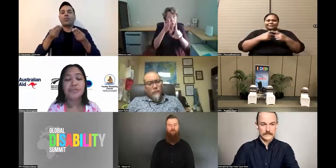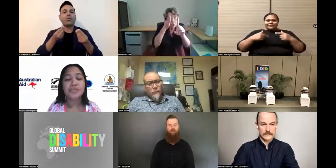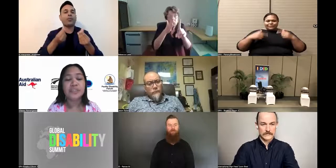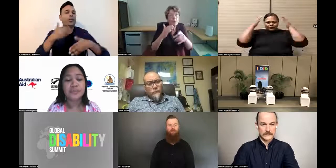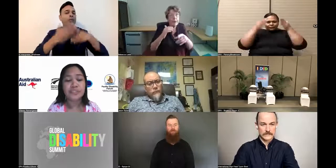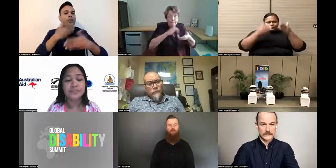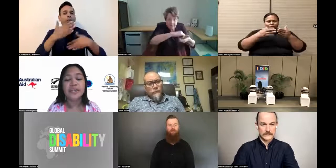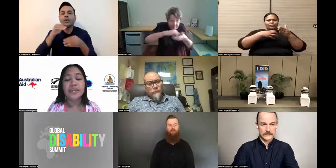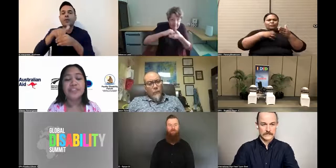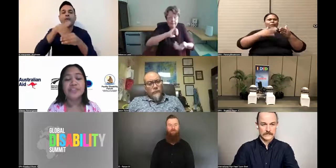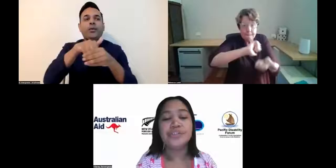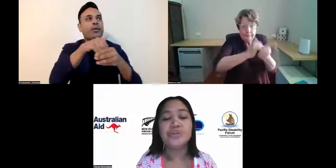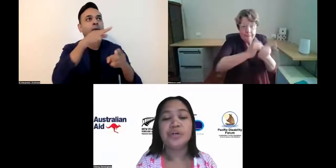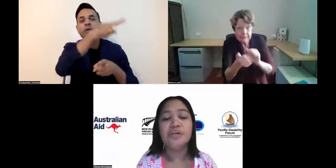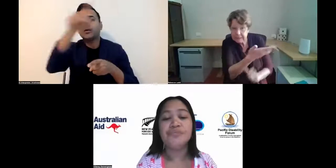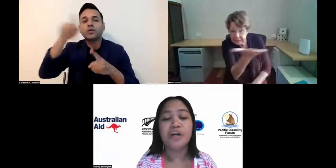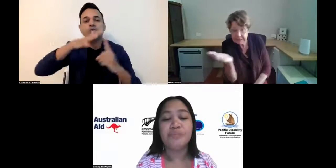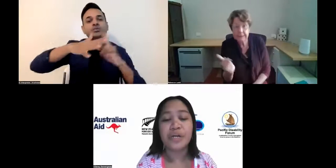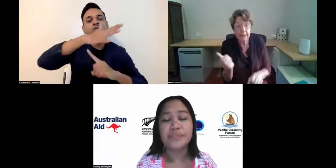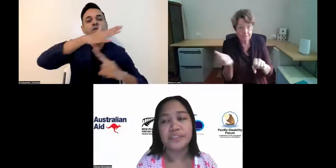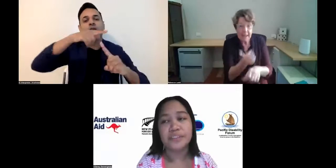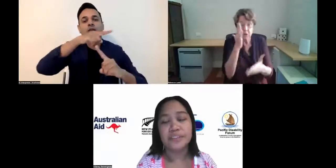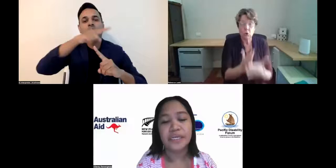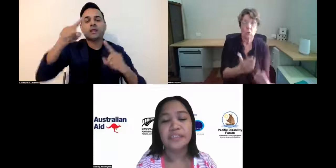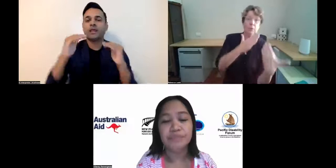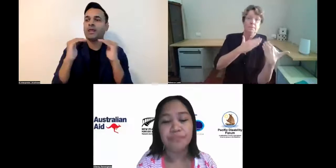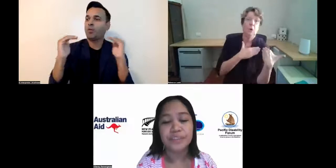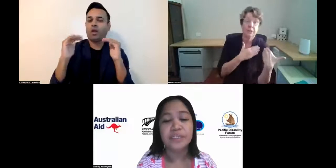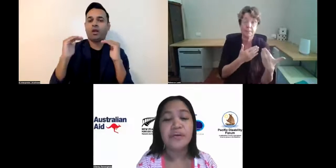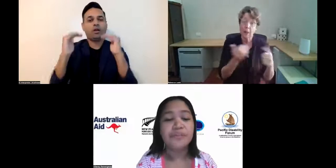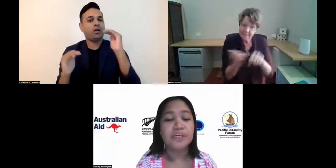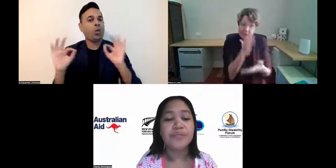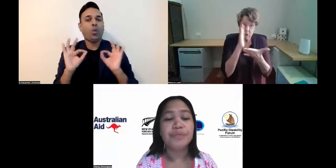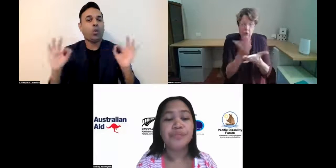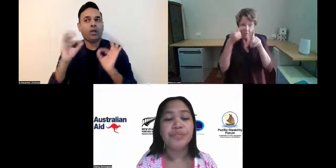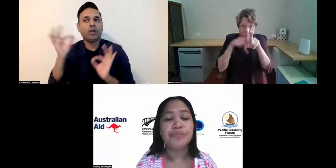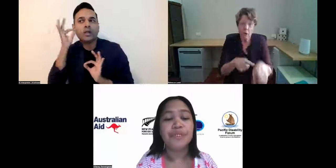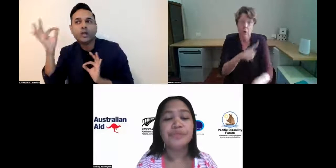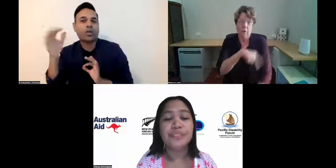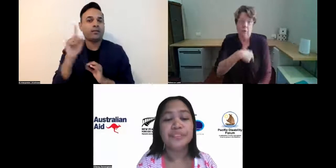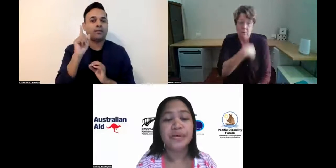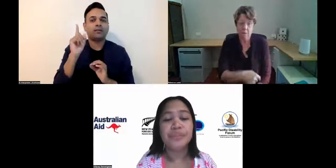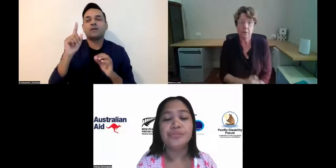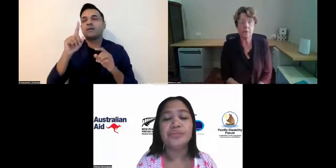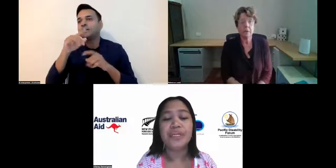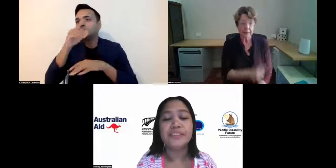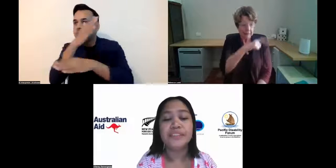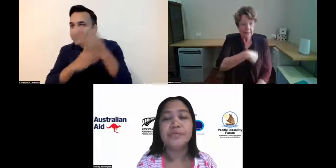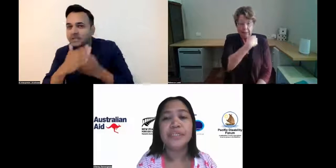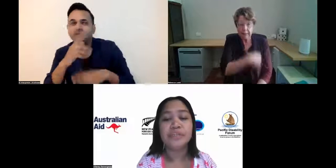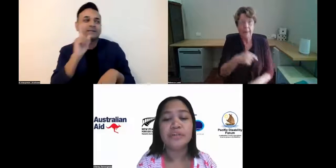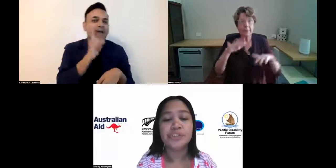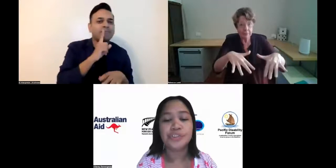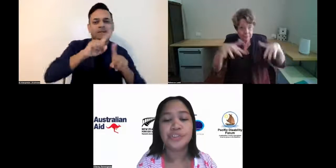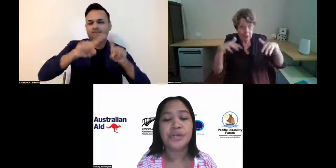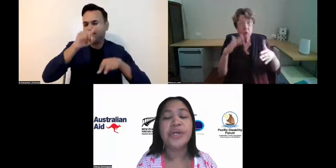and holding ourselves and each other to account for our promises and commitments, the commitments we can bring to this summit to advance